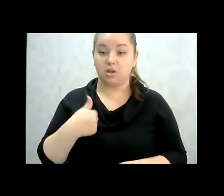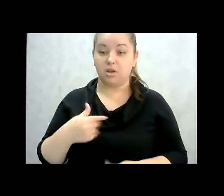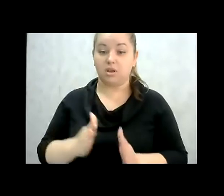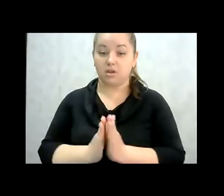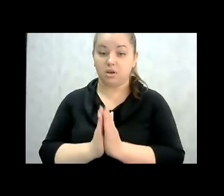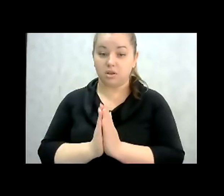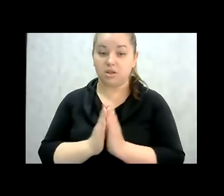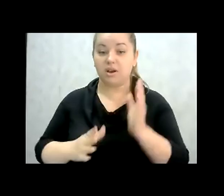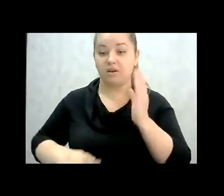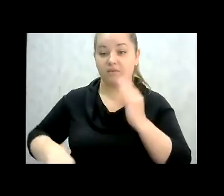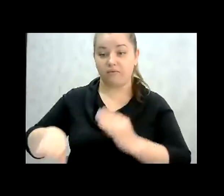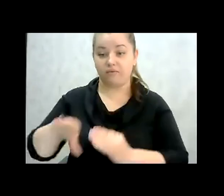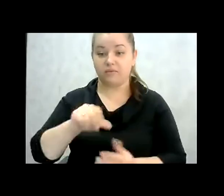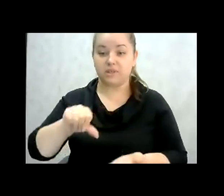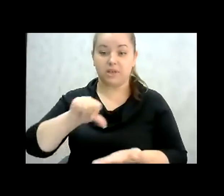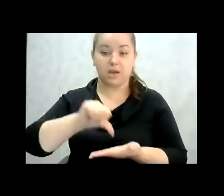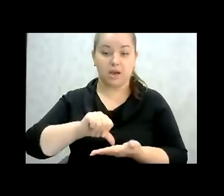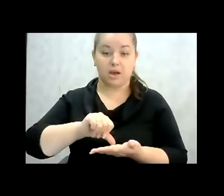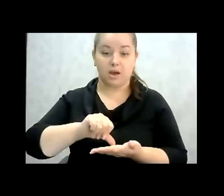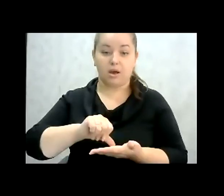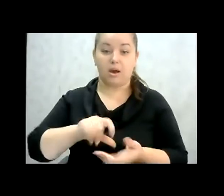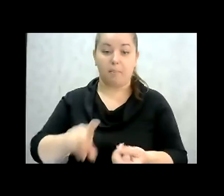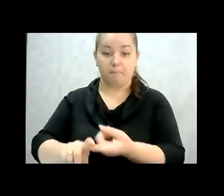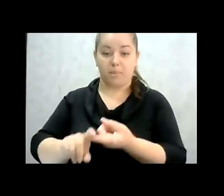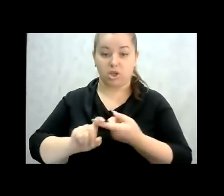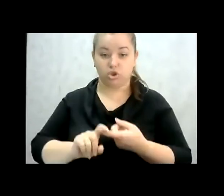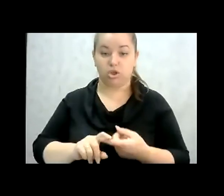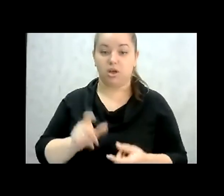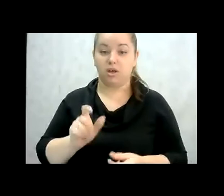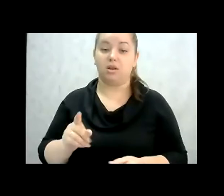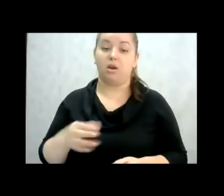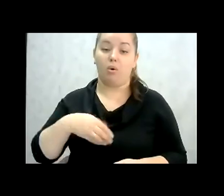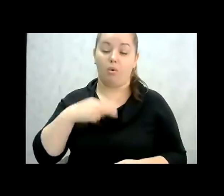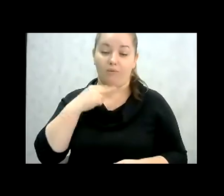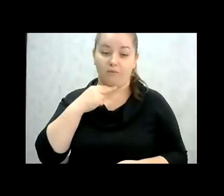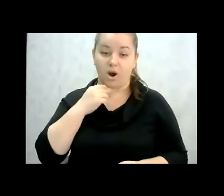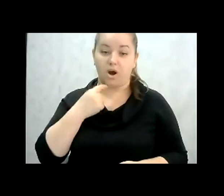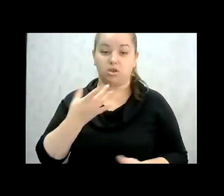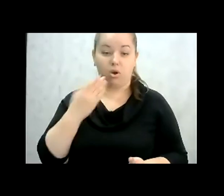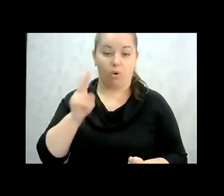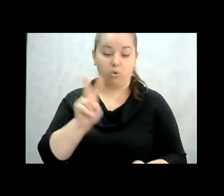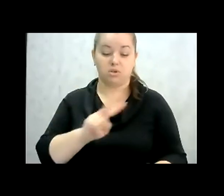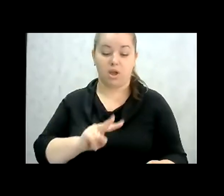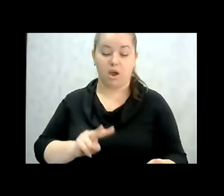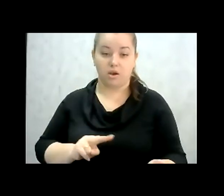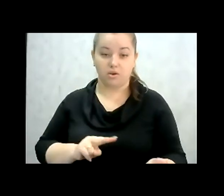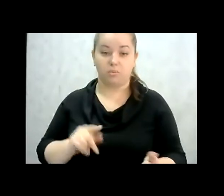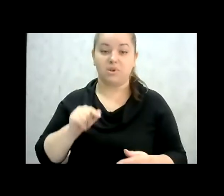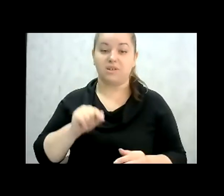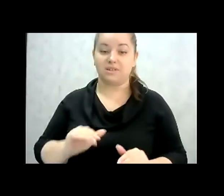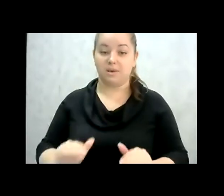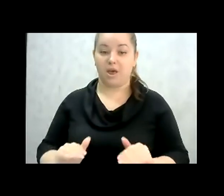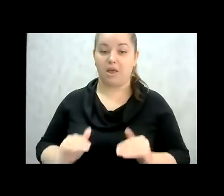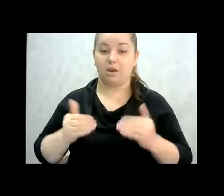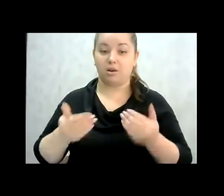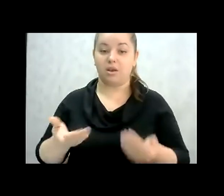of recommendations we have. I believe from memory, we have approximately 30 points, so 30 recommendations in total. And we believe that